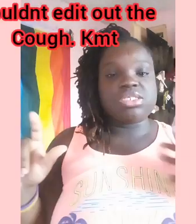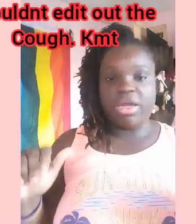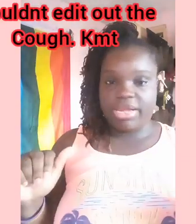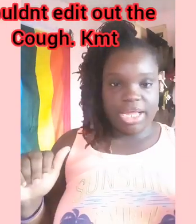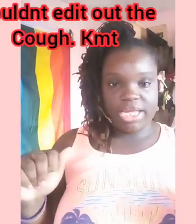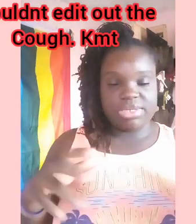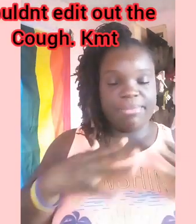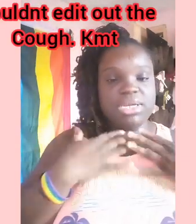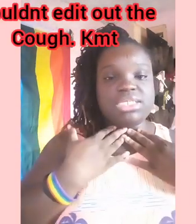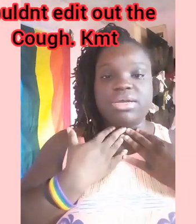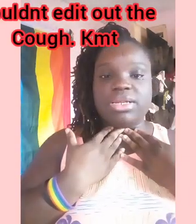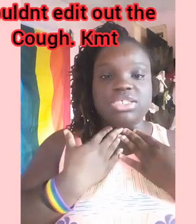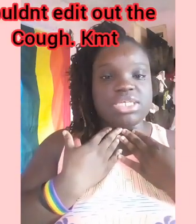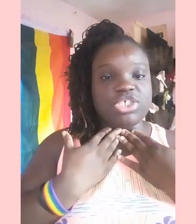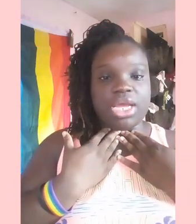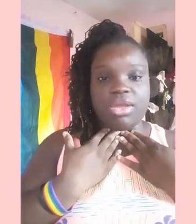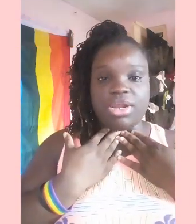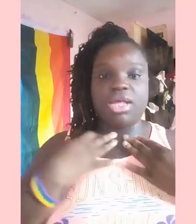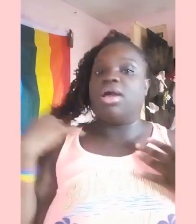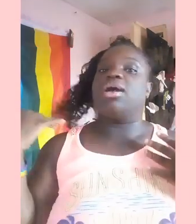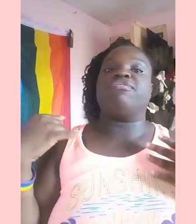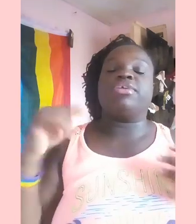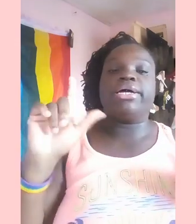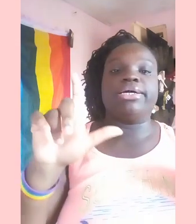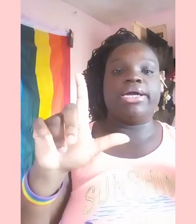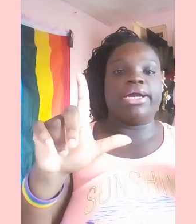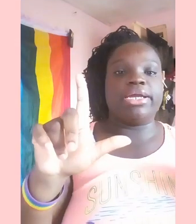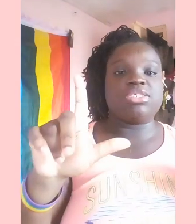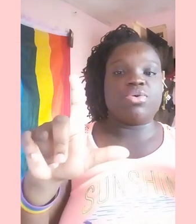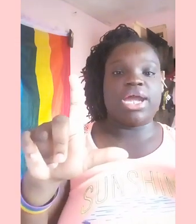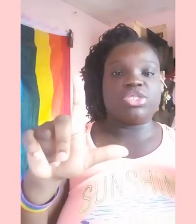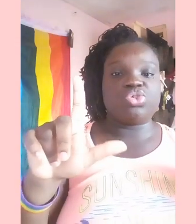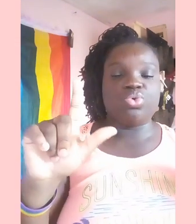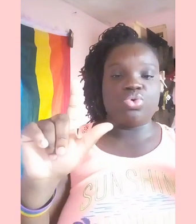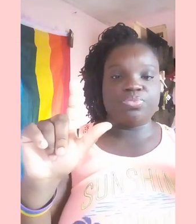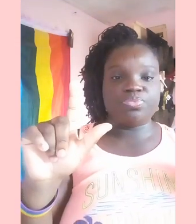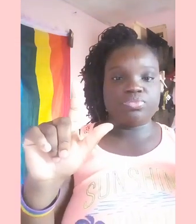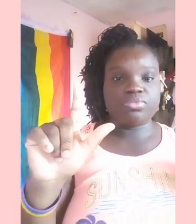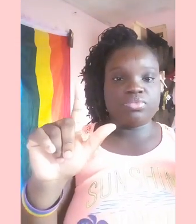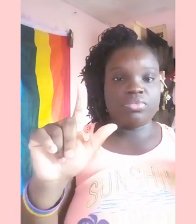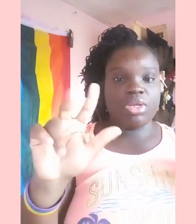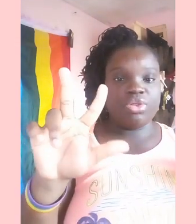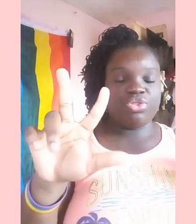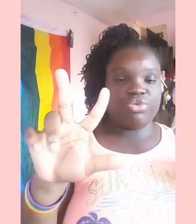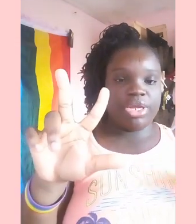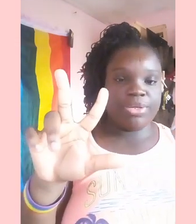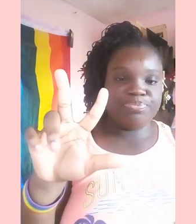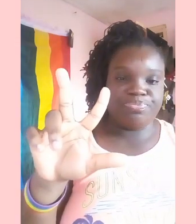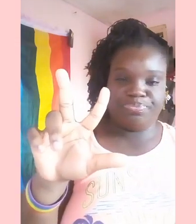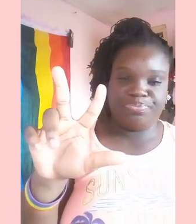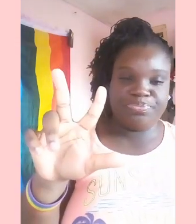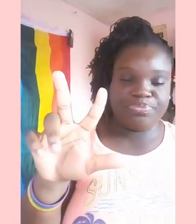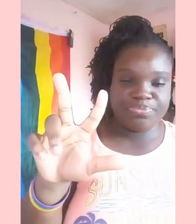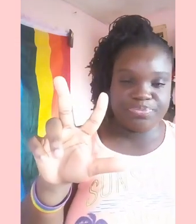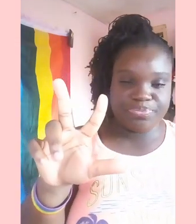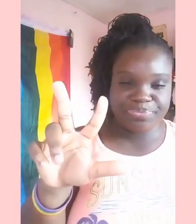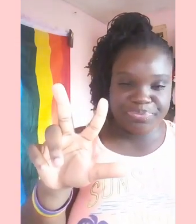sorry guys, like my literally just try to get rid of the cough. All right, so we're at 2, 3,